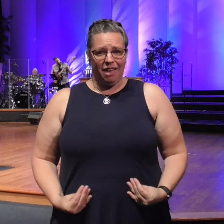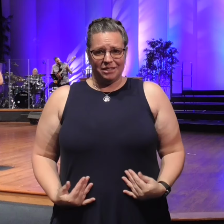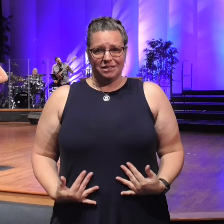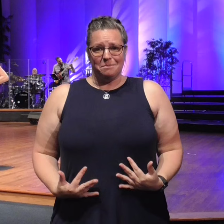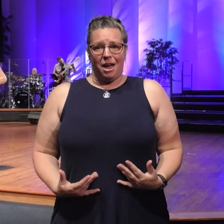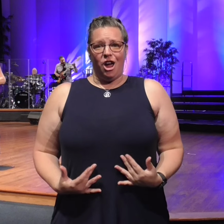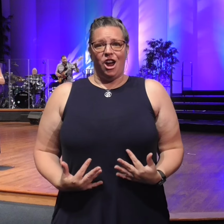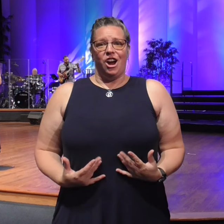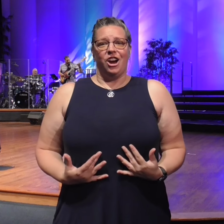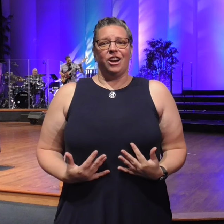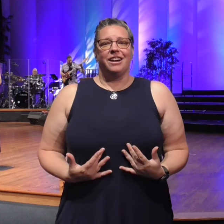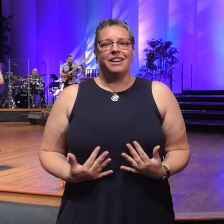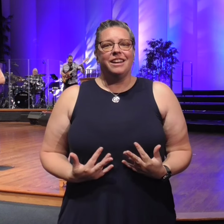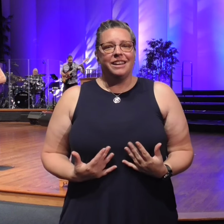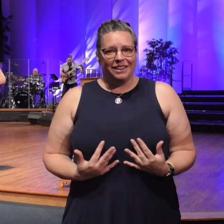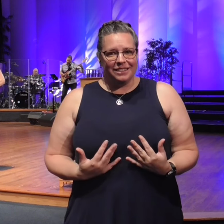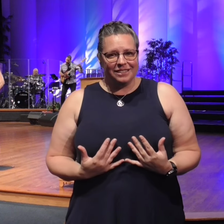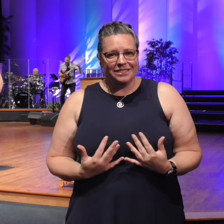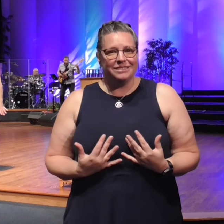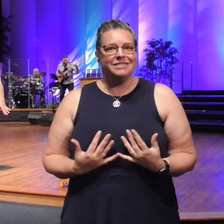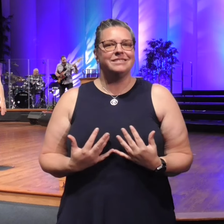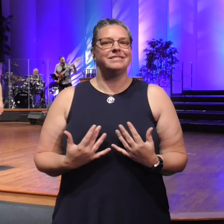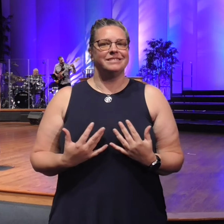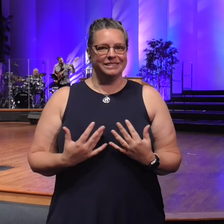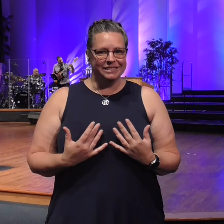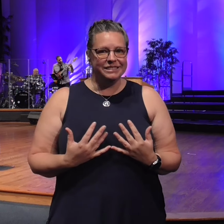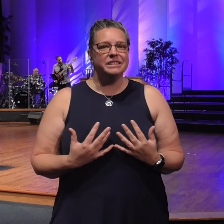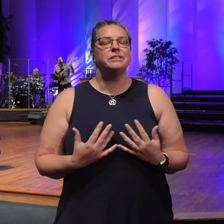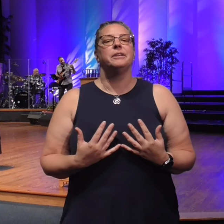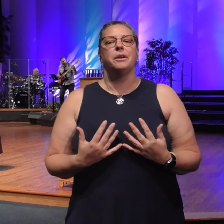up inside.